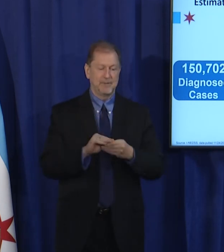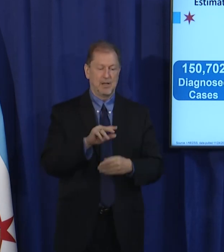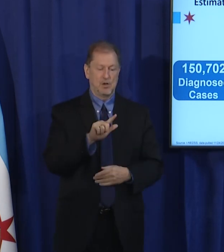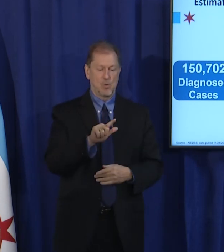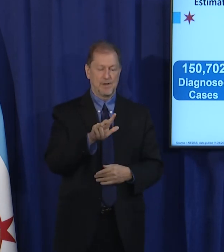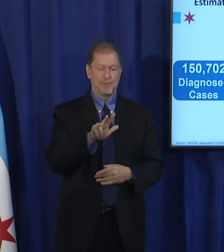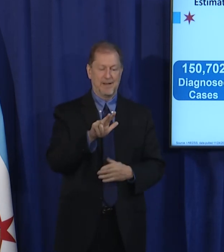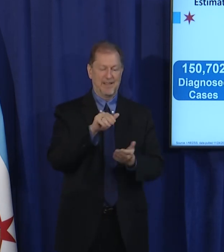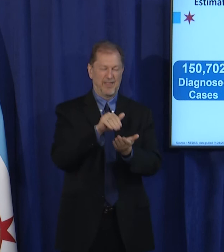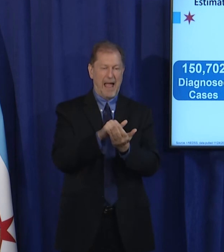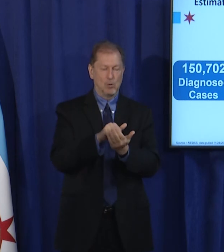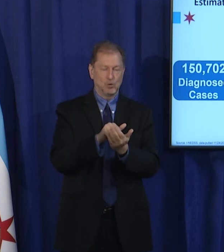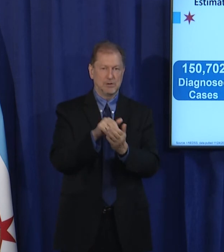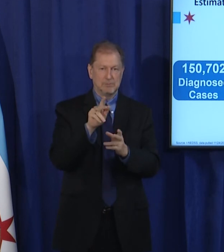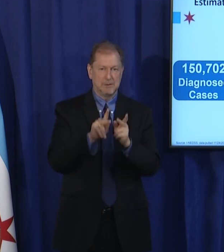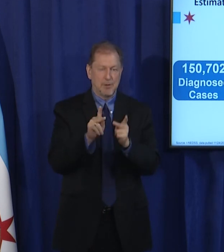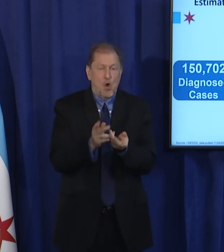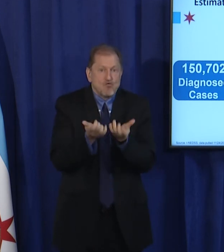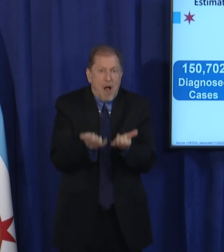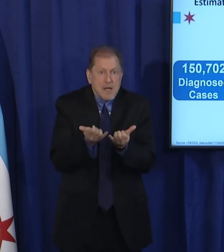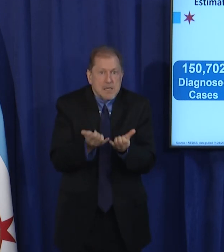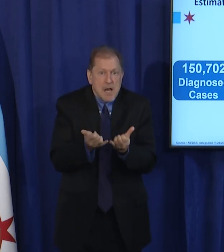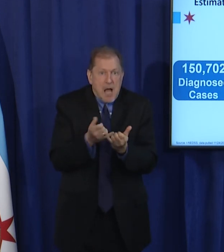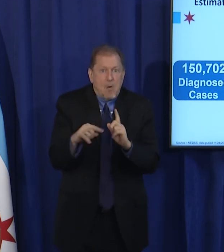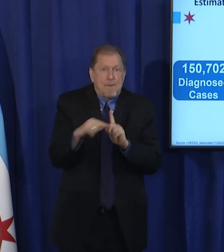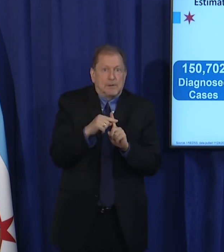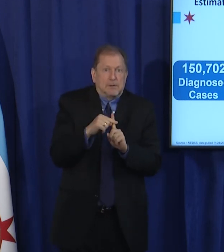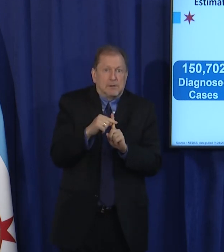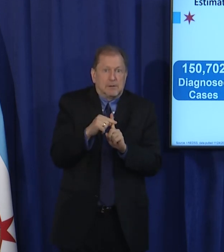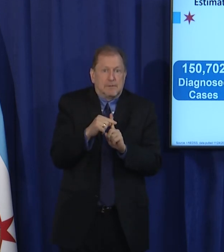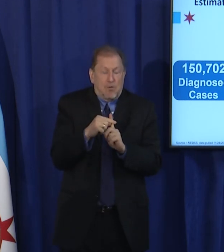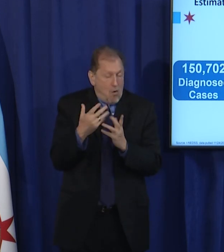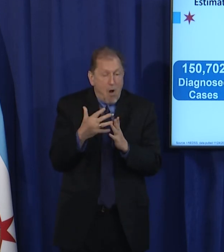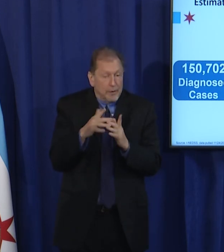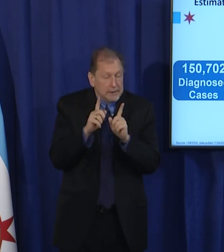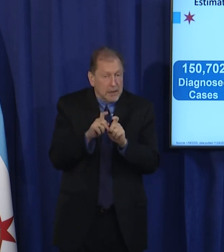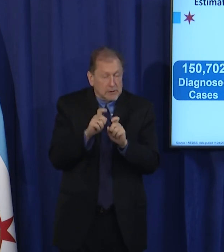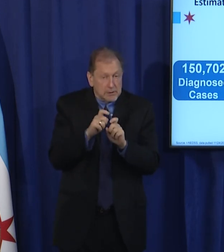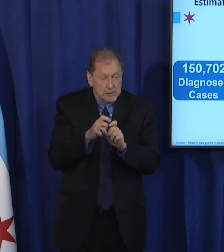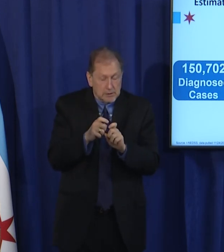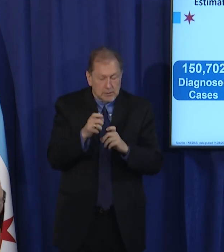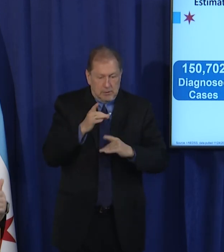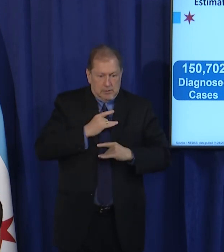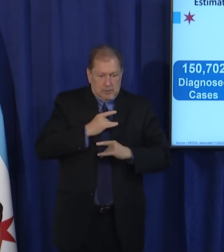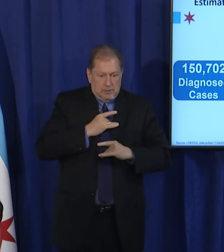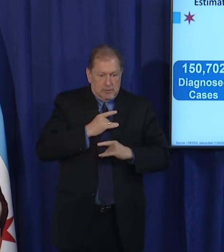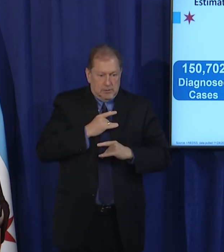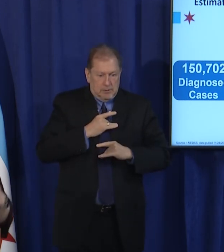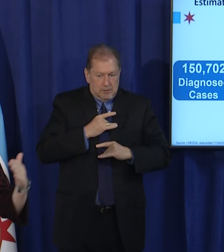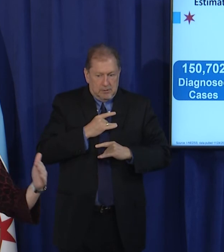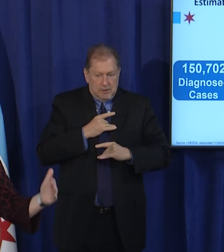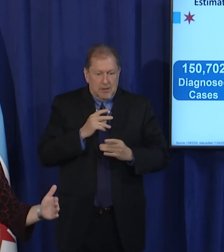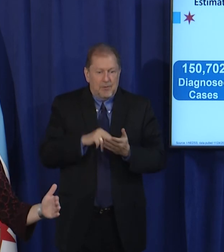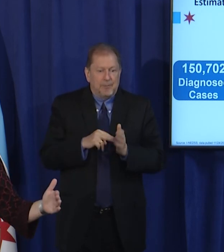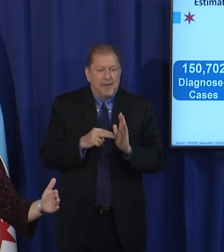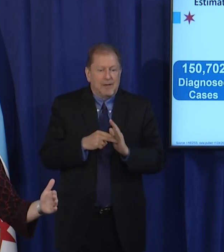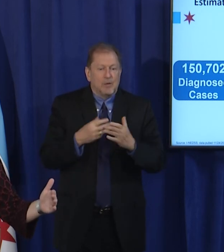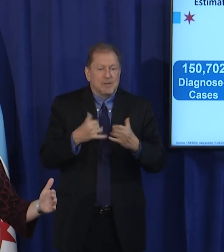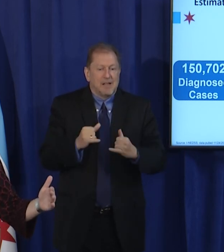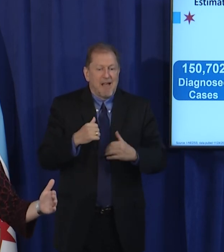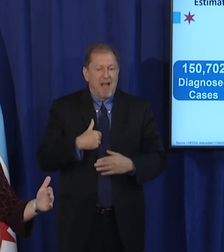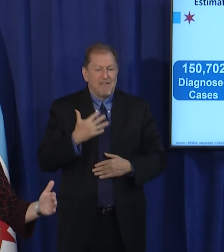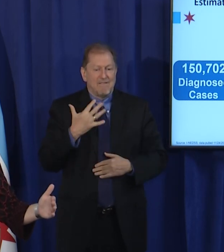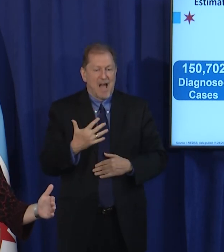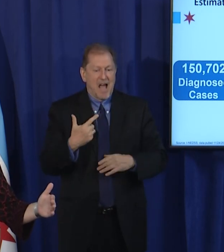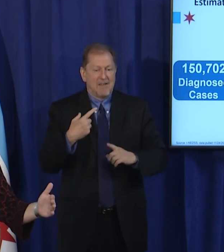who have active infection right now and have been tested, we know that there are between 5 and 7